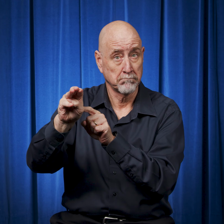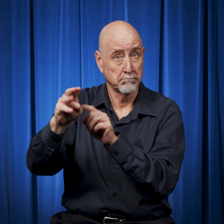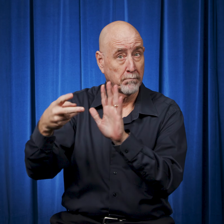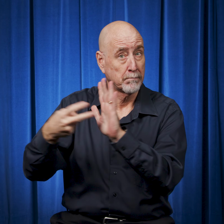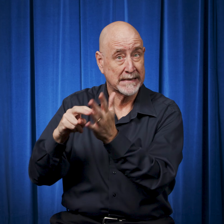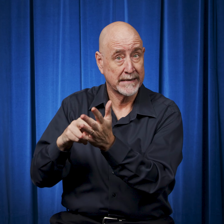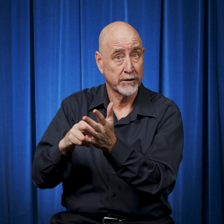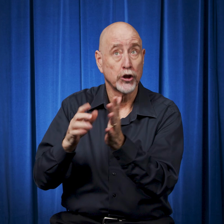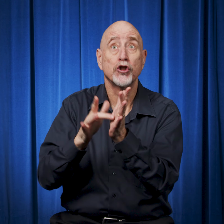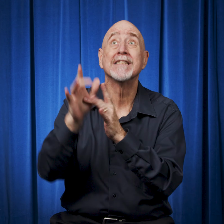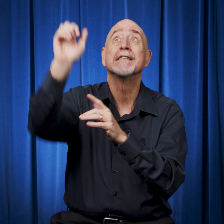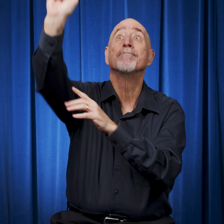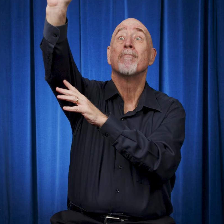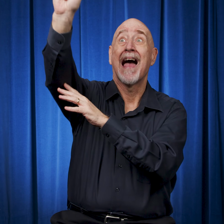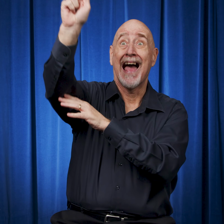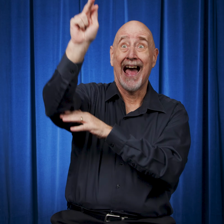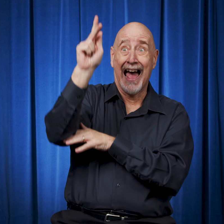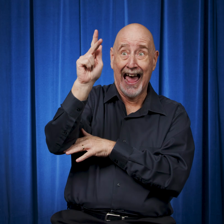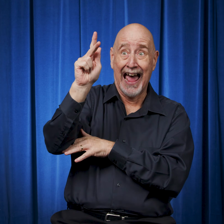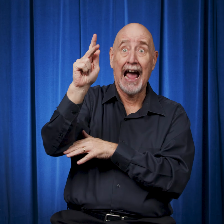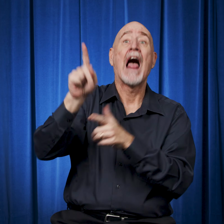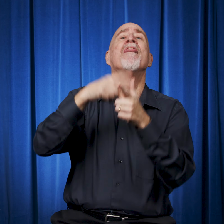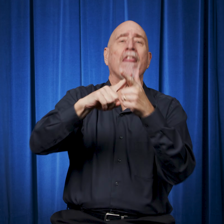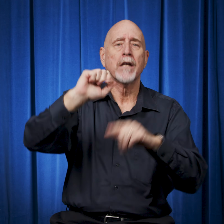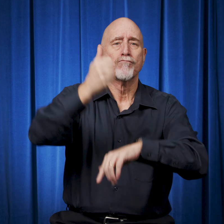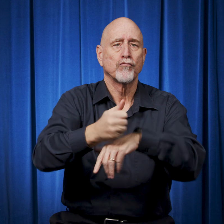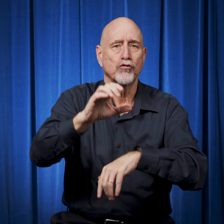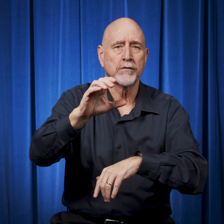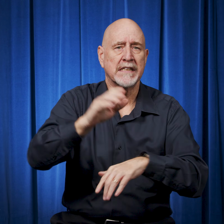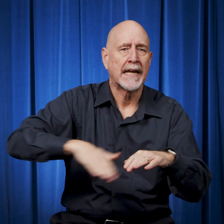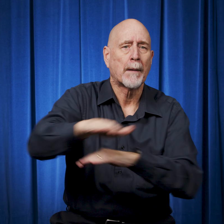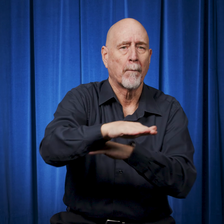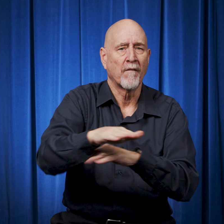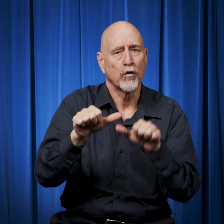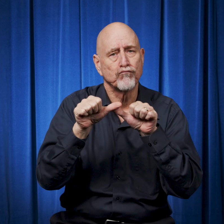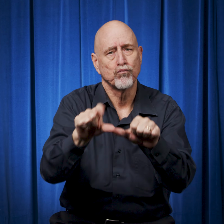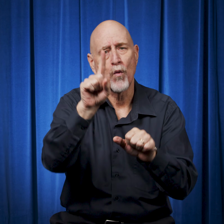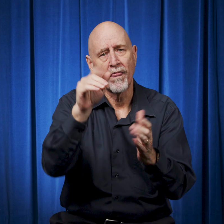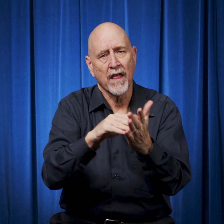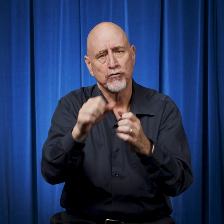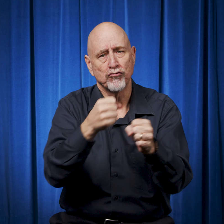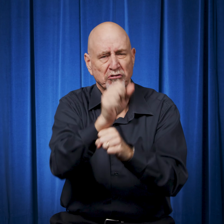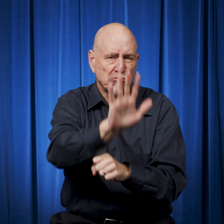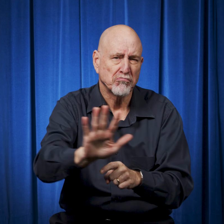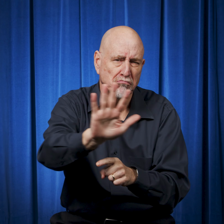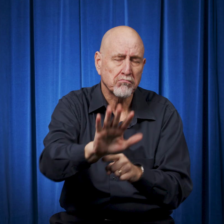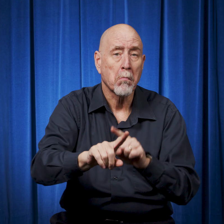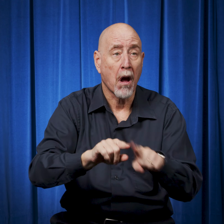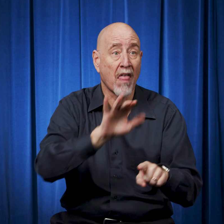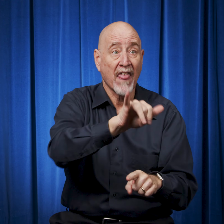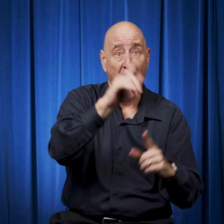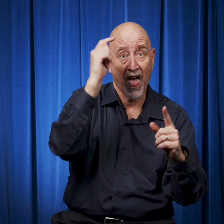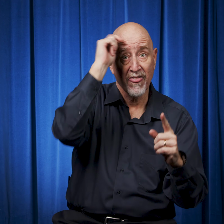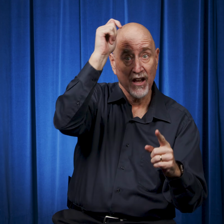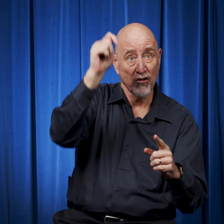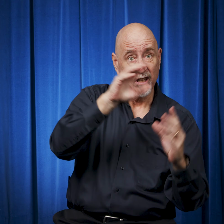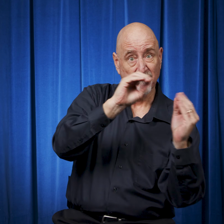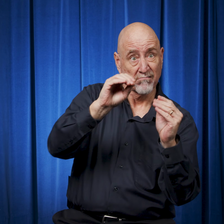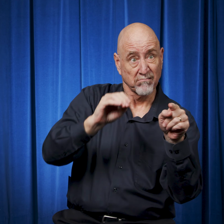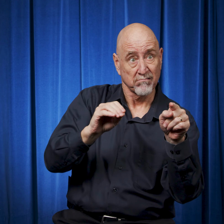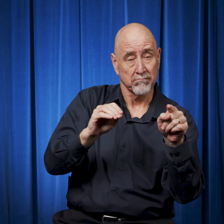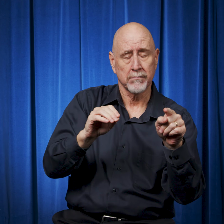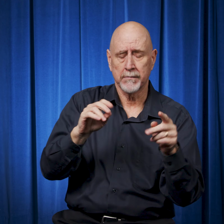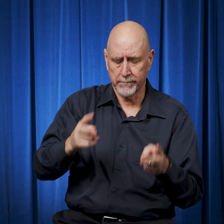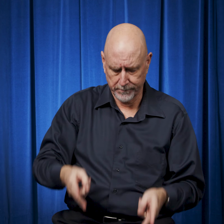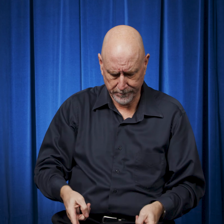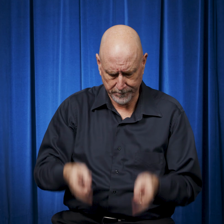he will then establish a kingdom on earth for about 1,000 years. But this theory is derived from